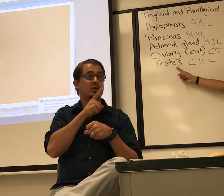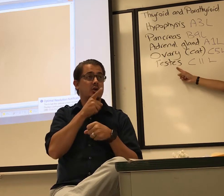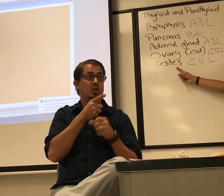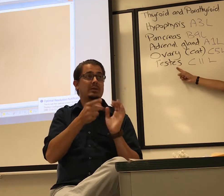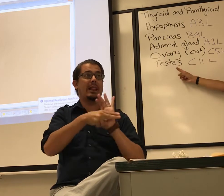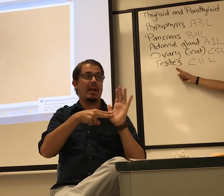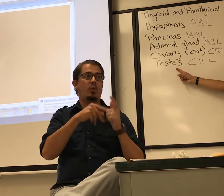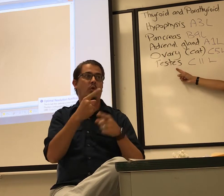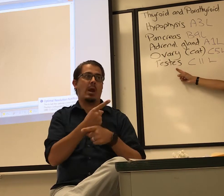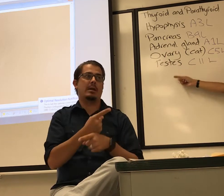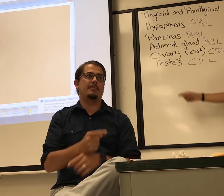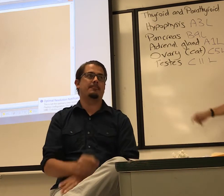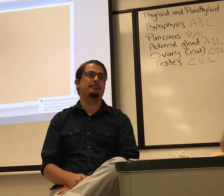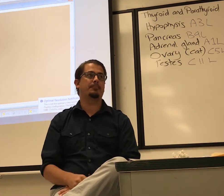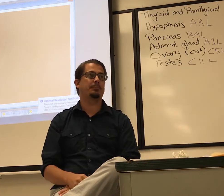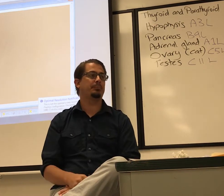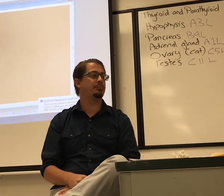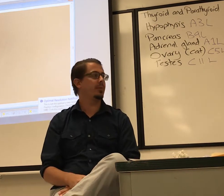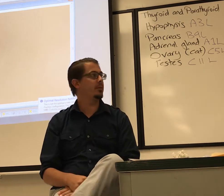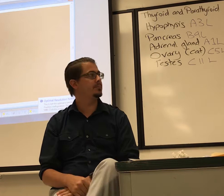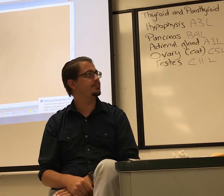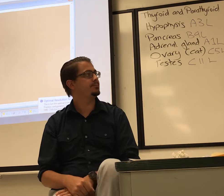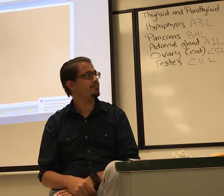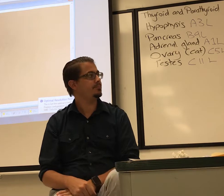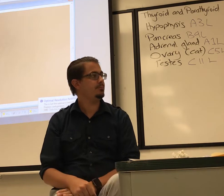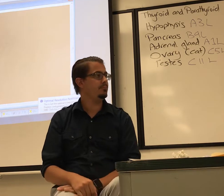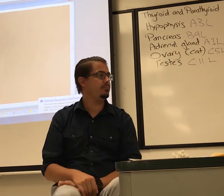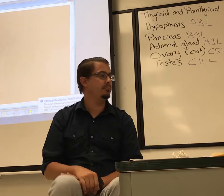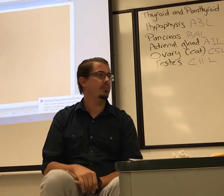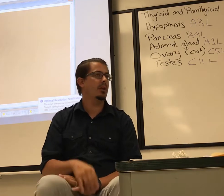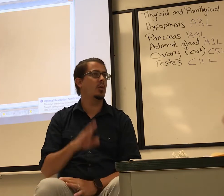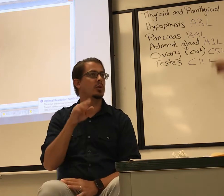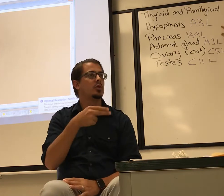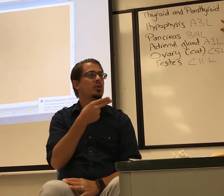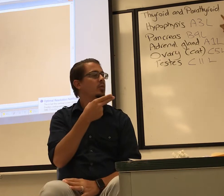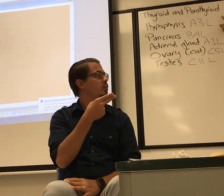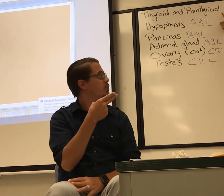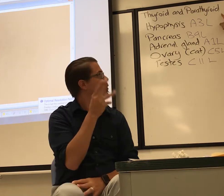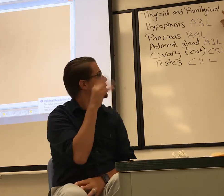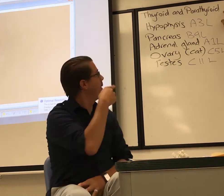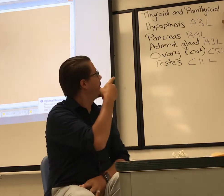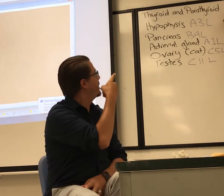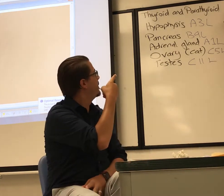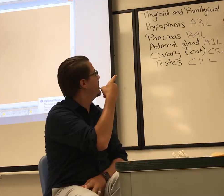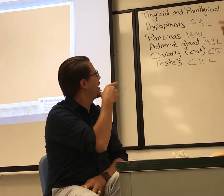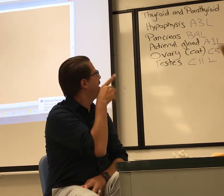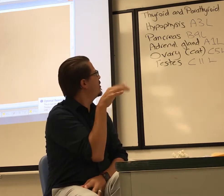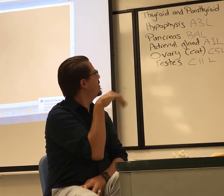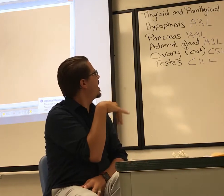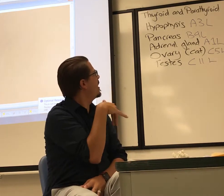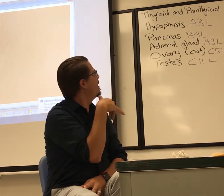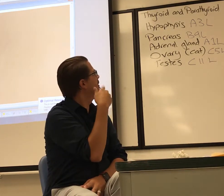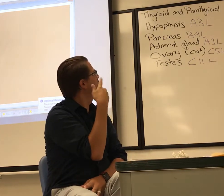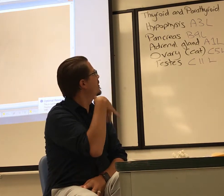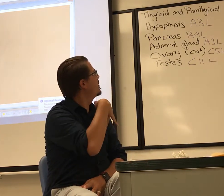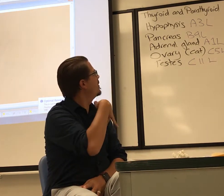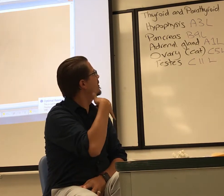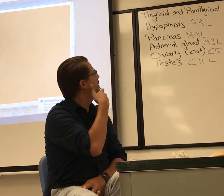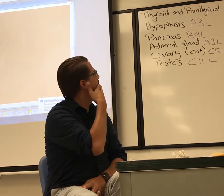looking for. Okay. So I'll do hypothesis. No, I'll do this one first. Well, I didn't do this one for this. Sorry. I